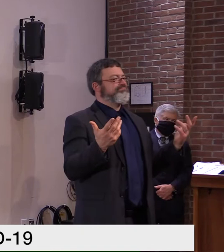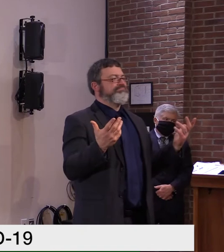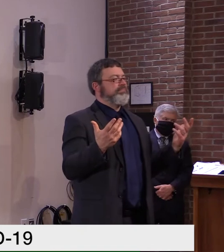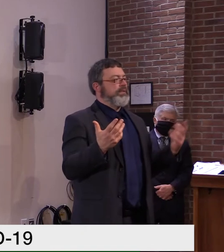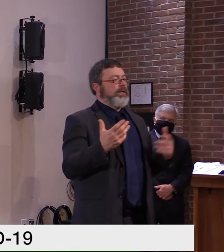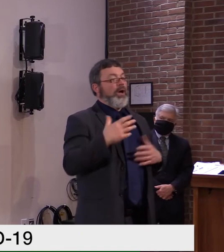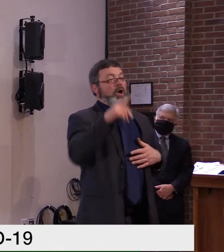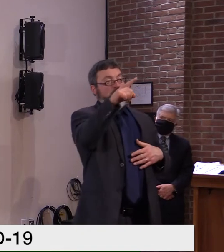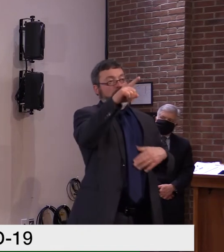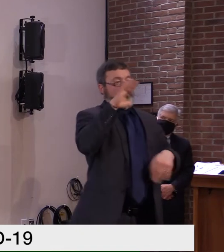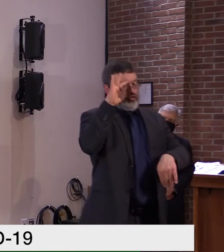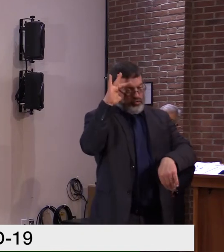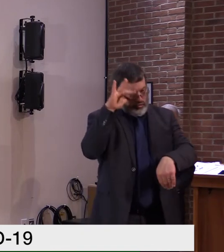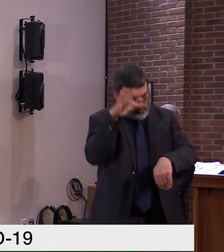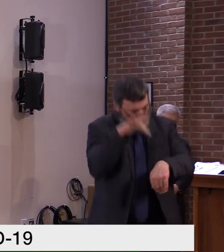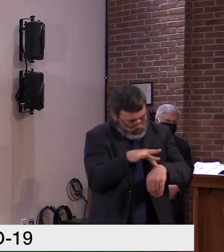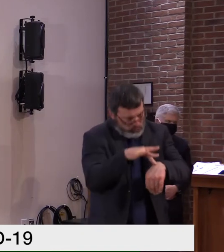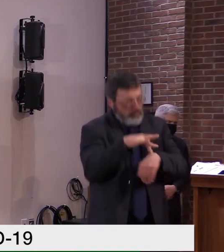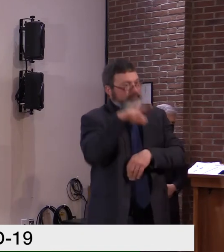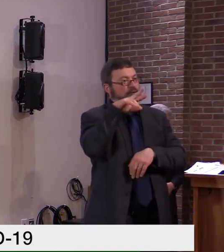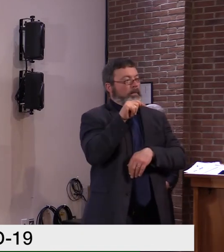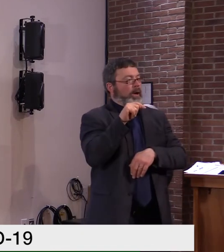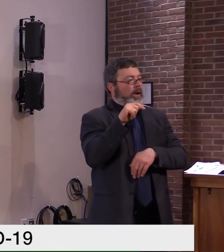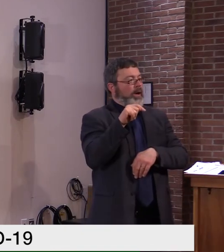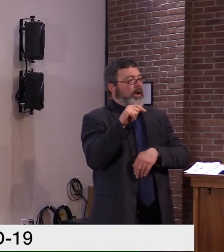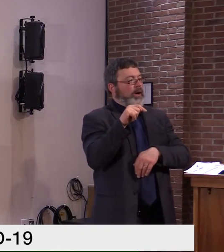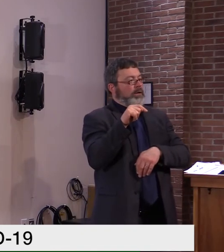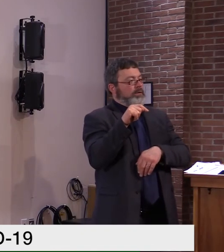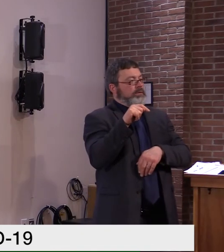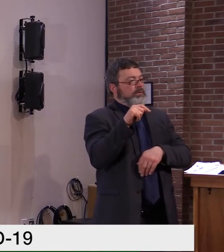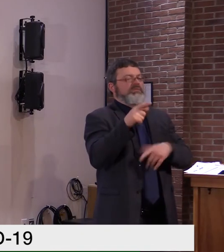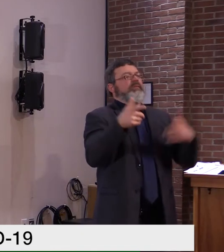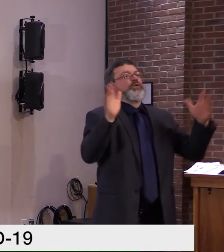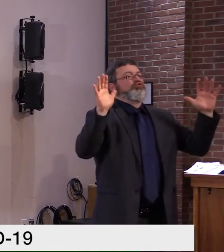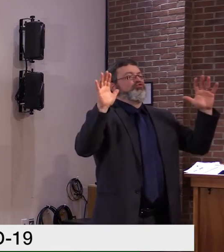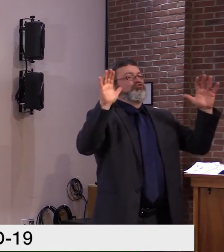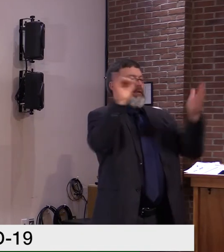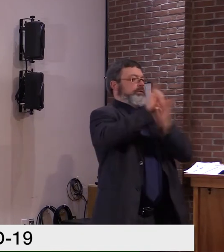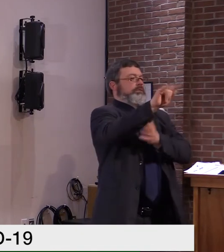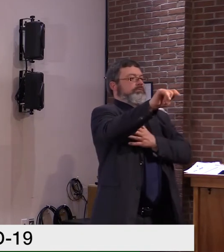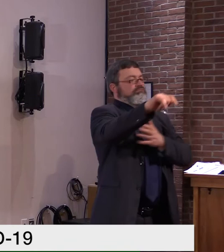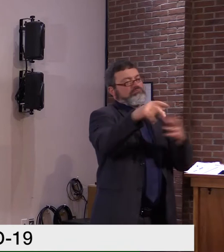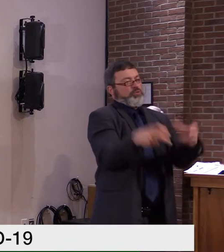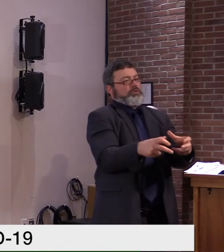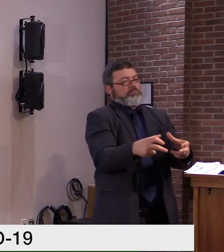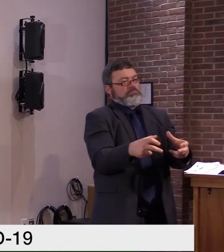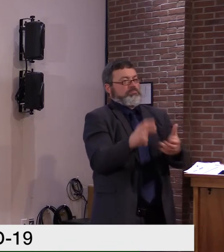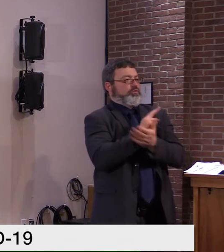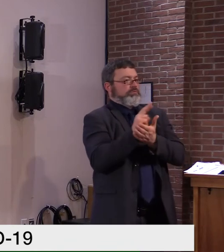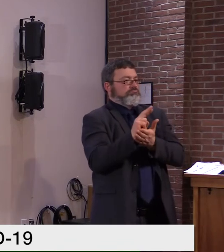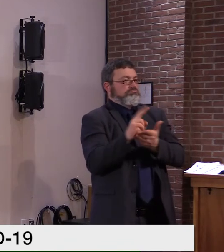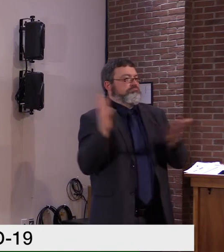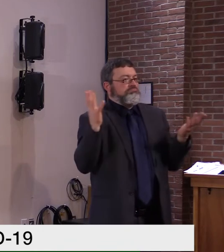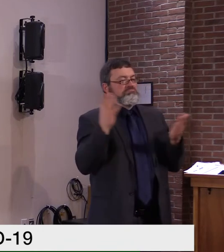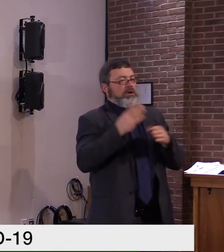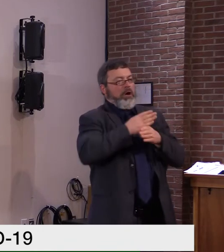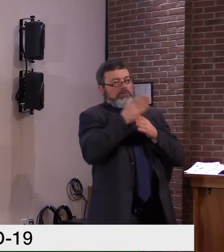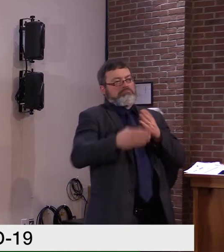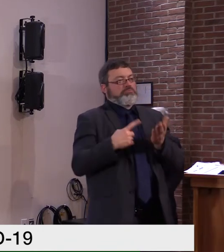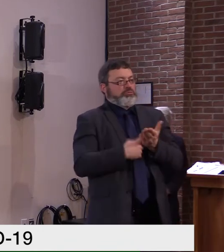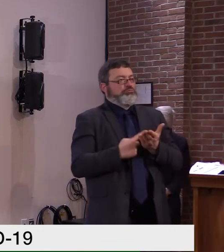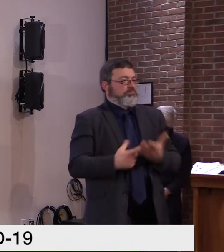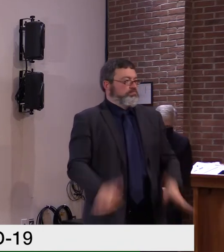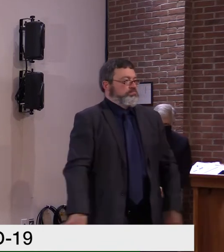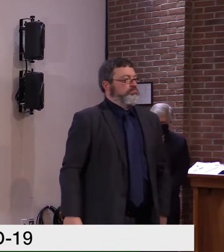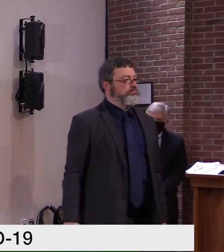the bubble and then quarantining is the best policy. Feel free, maybe Secretary Curley or